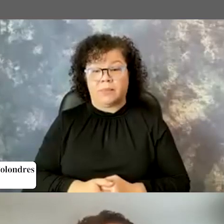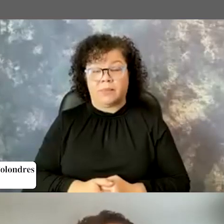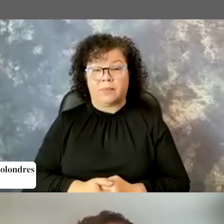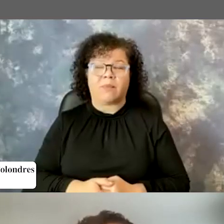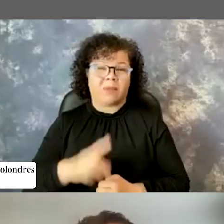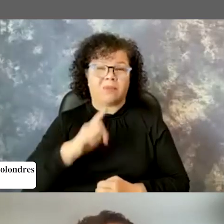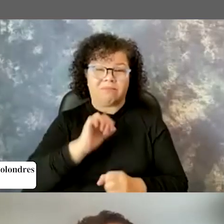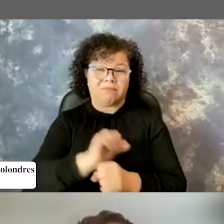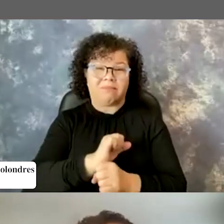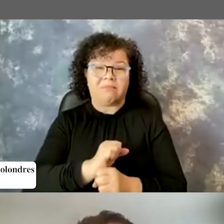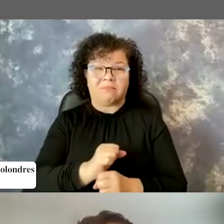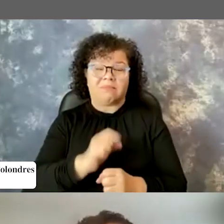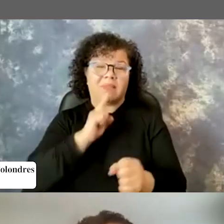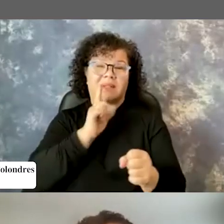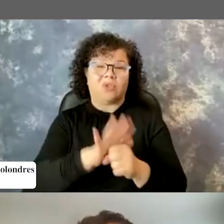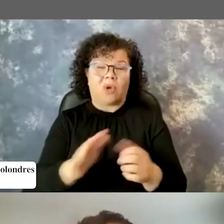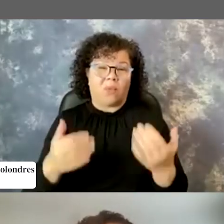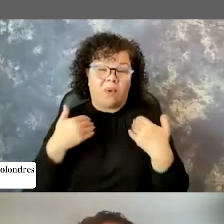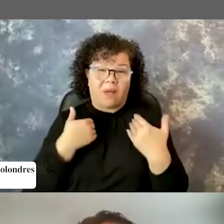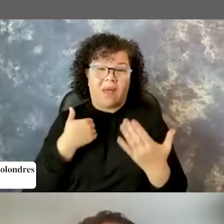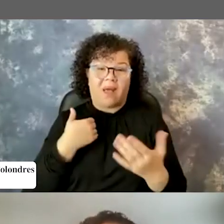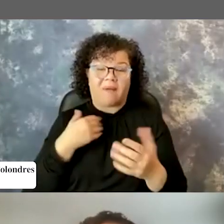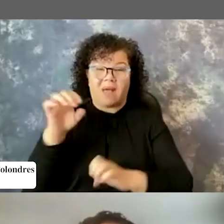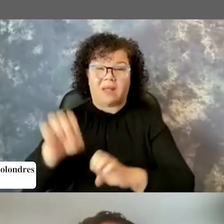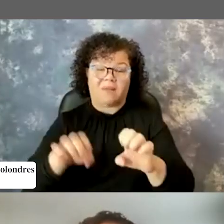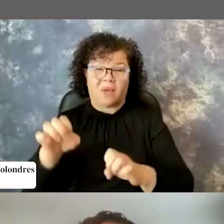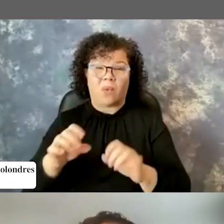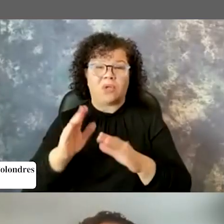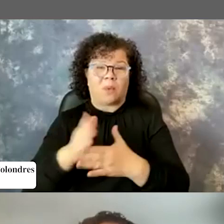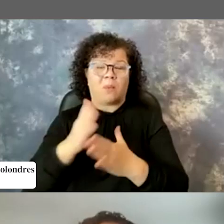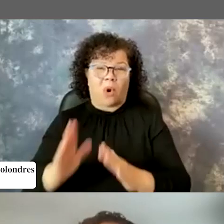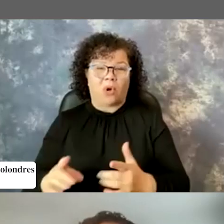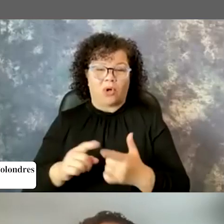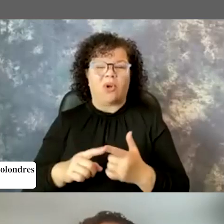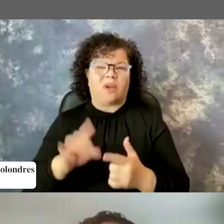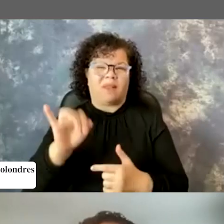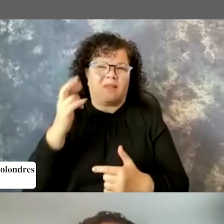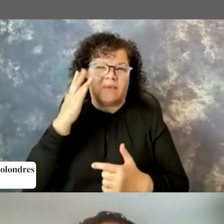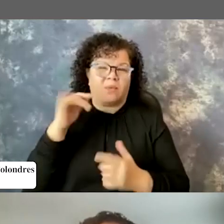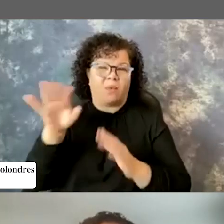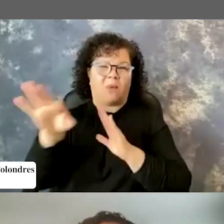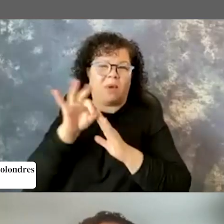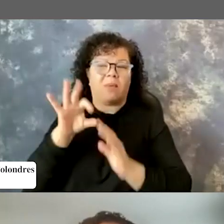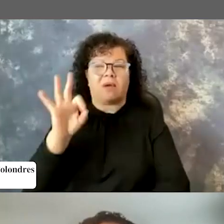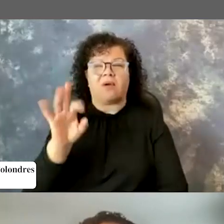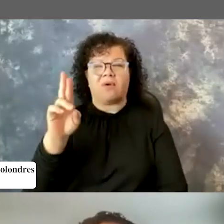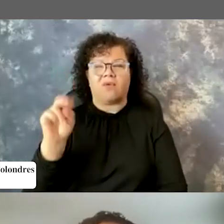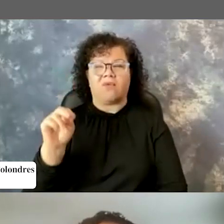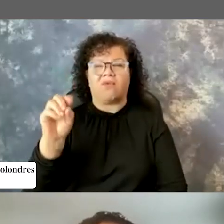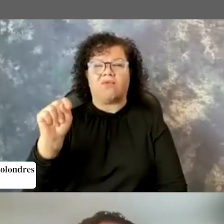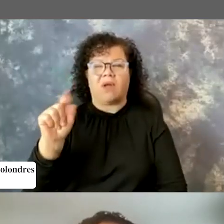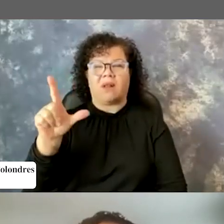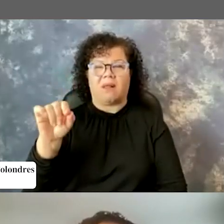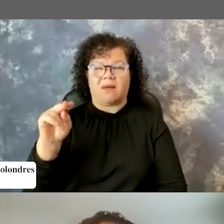really ensured that we've had an evaluation partner that felt the same. So gratitude to Frontline Solutions there. We created